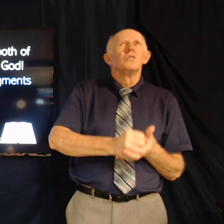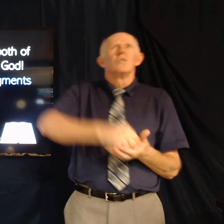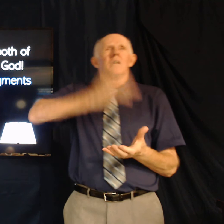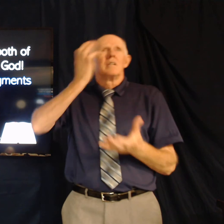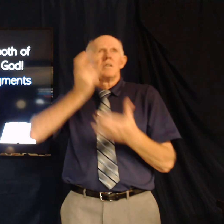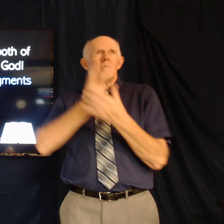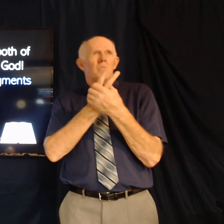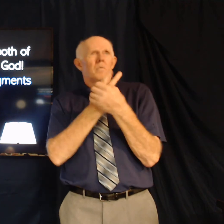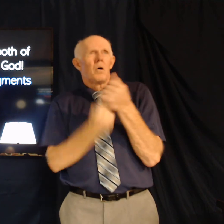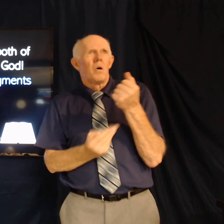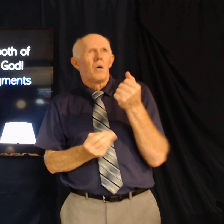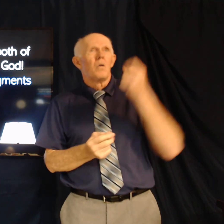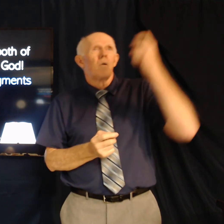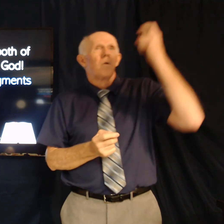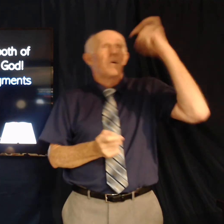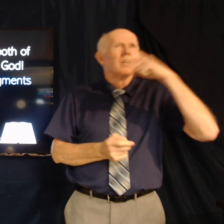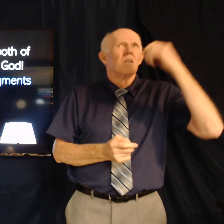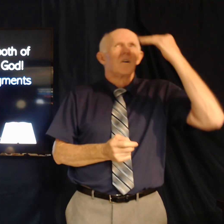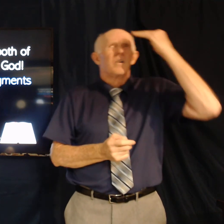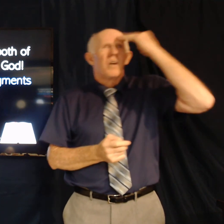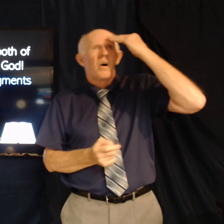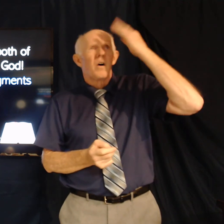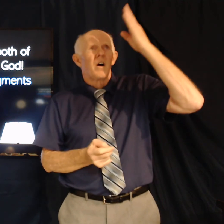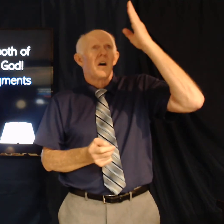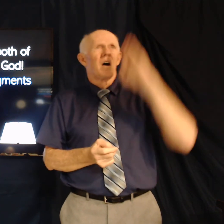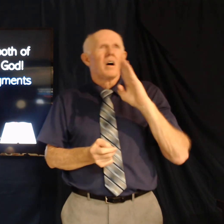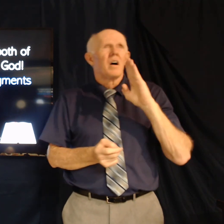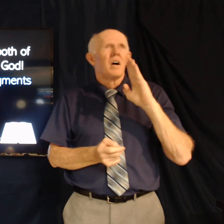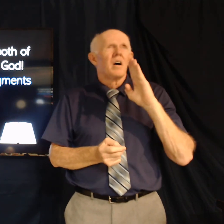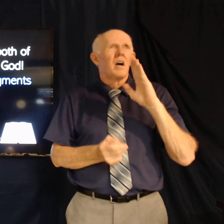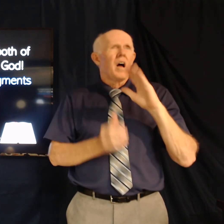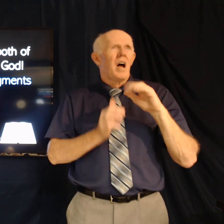of the riches, both of the wisdom and knowledge of God.